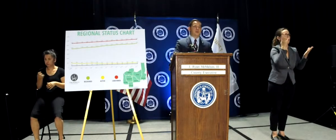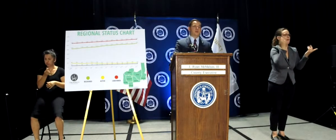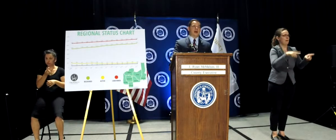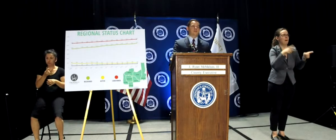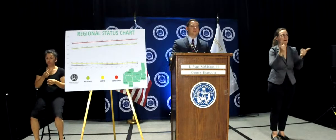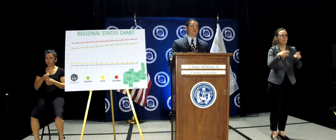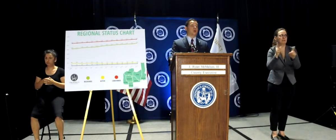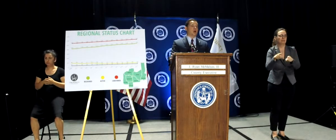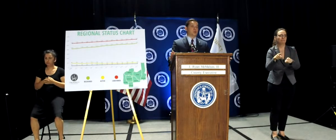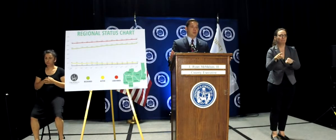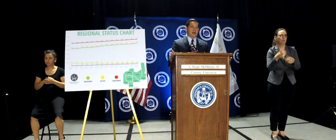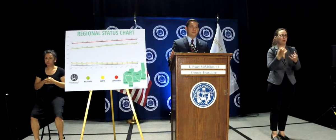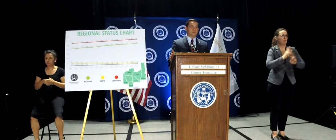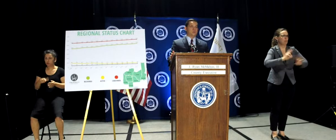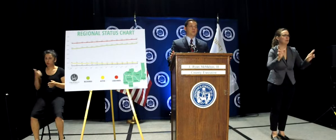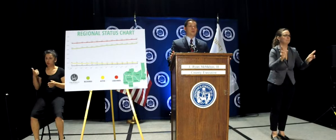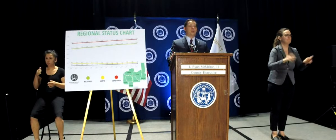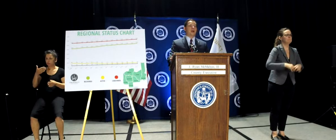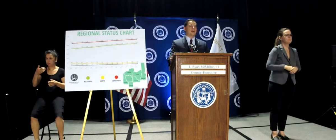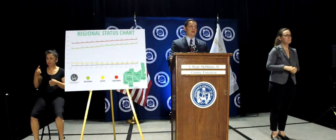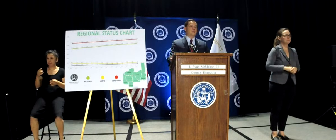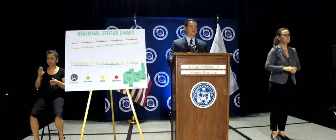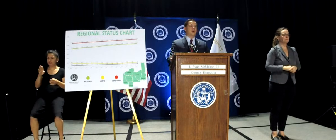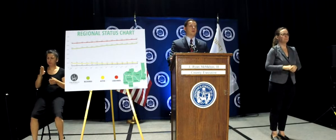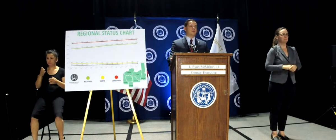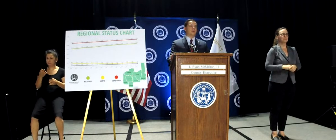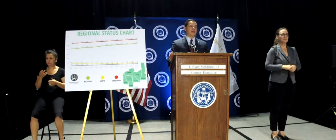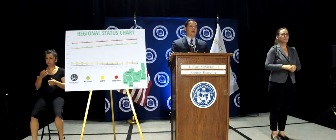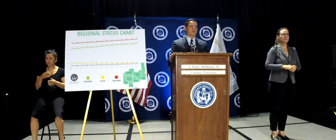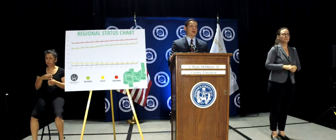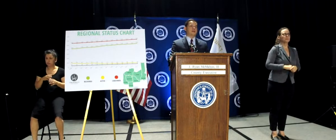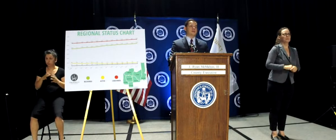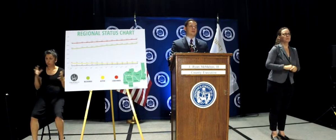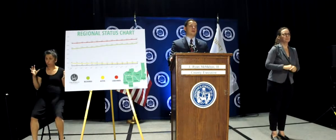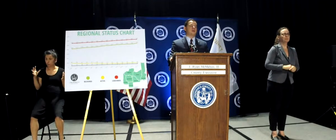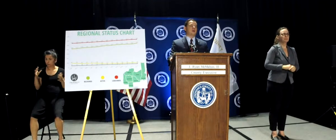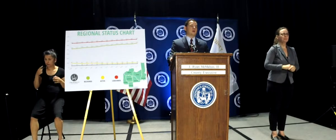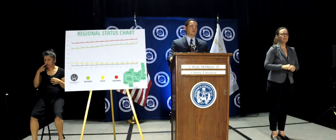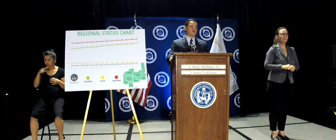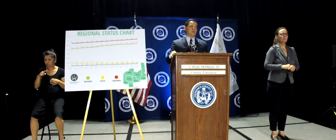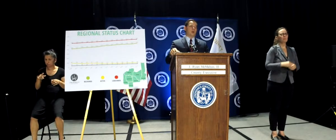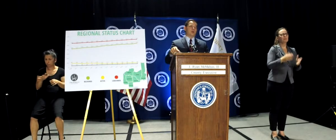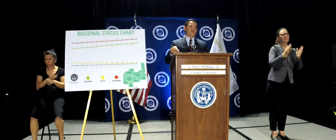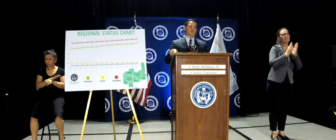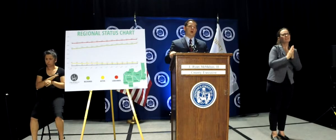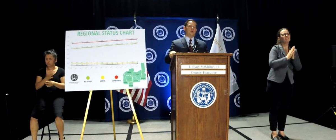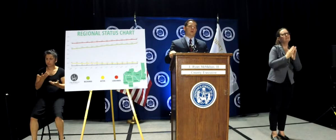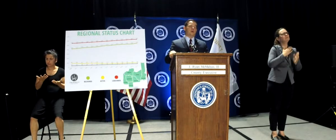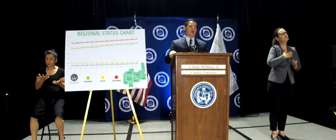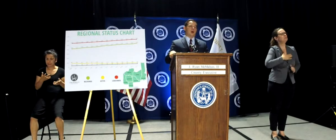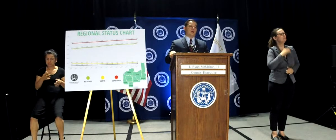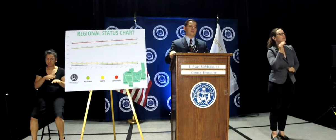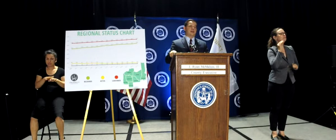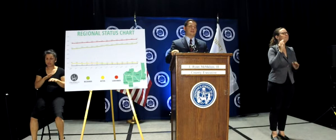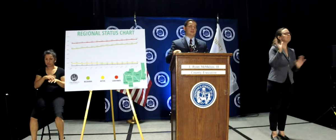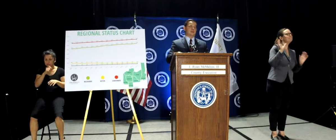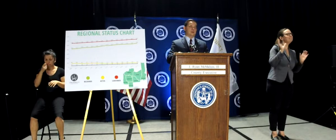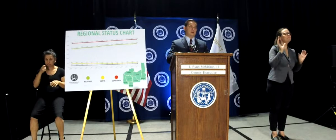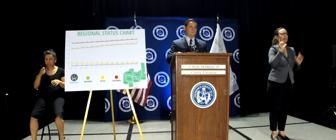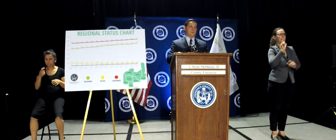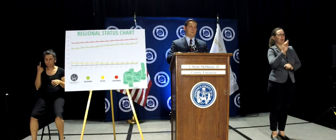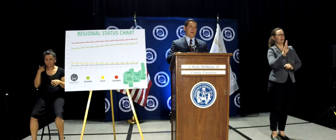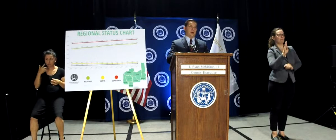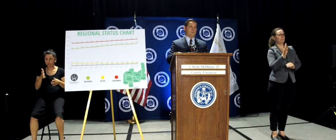some of these other labs, some of your larger labs, your brand names are building on capacity. We've spoken to other